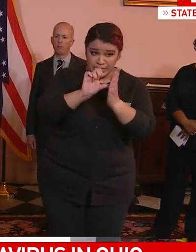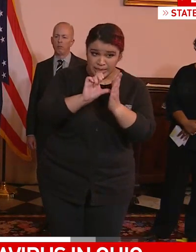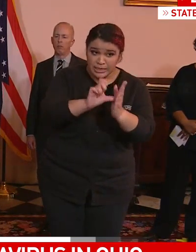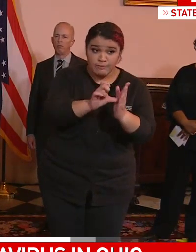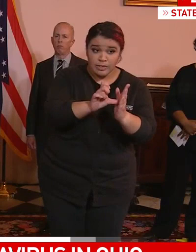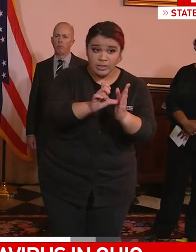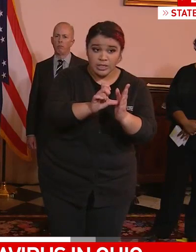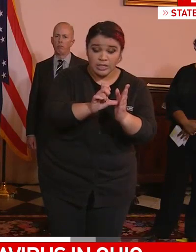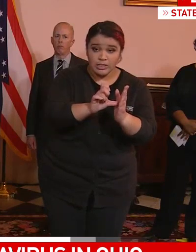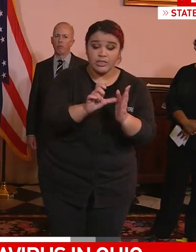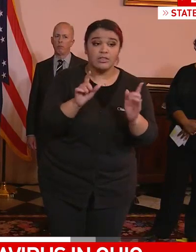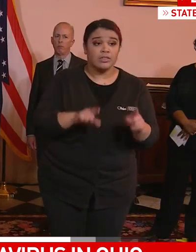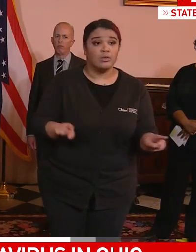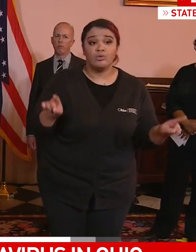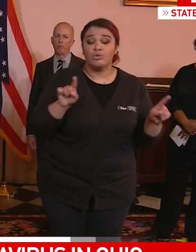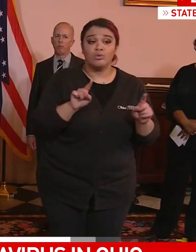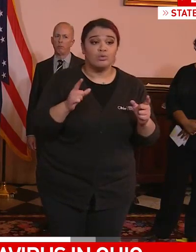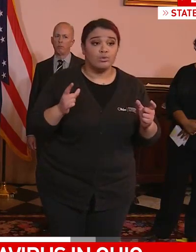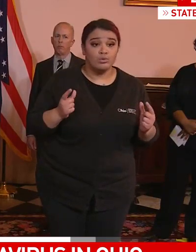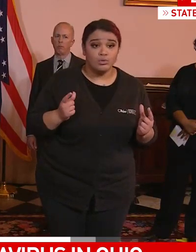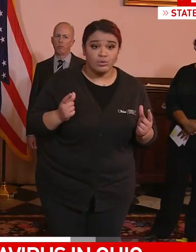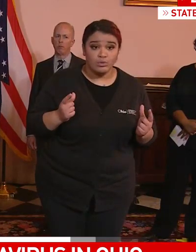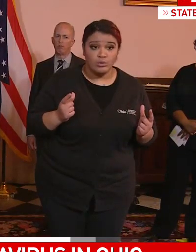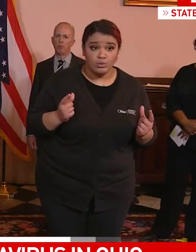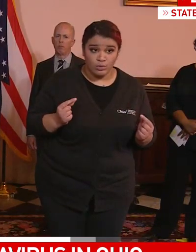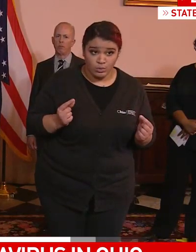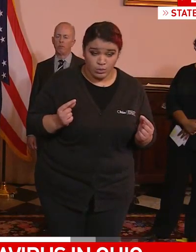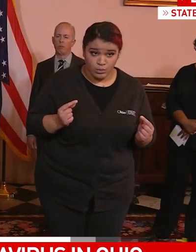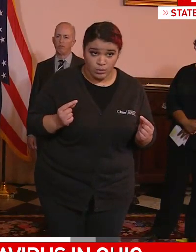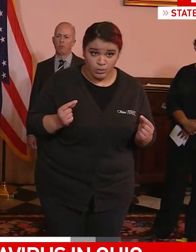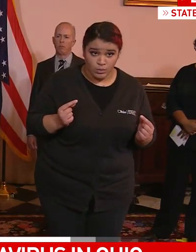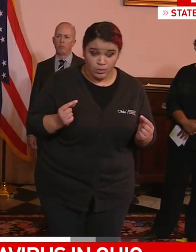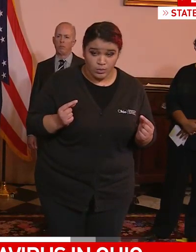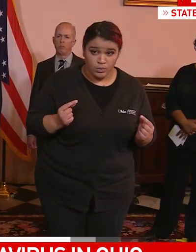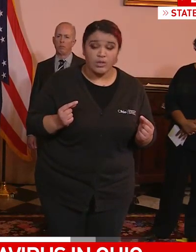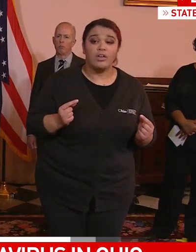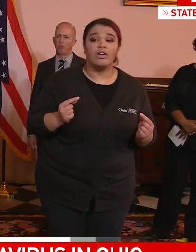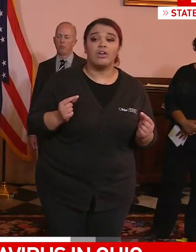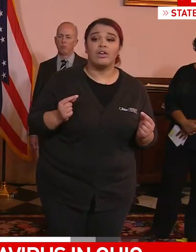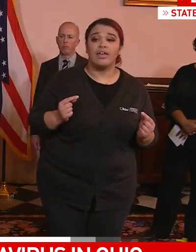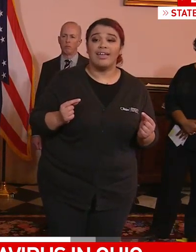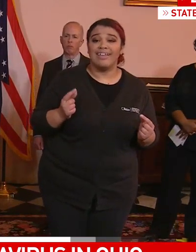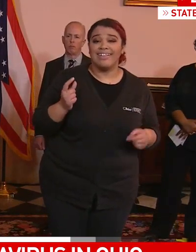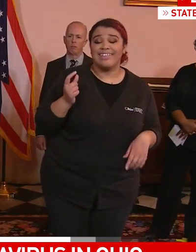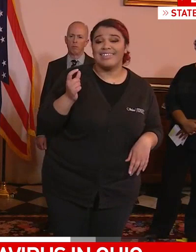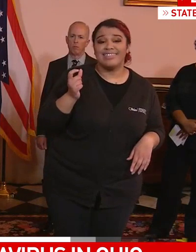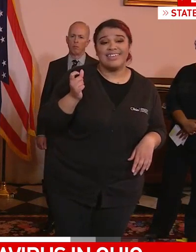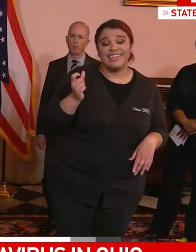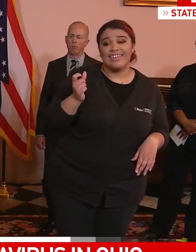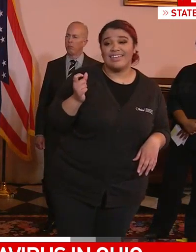can do is what you do and the Ohio citizens, the